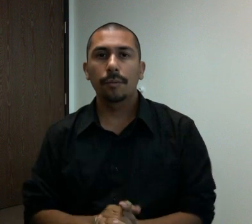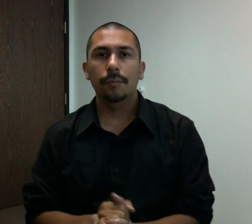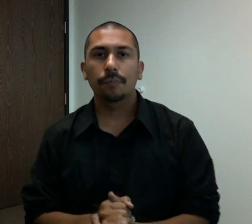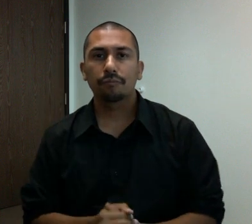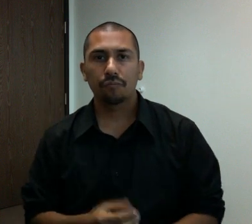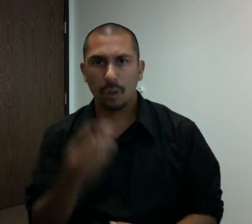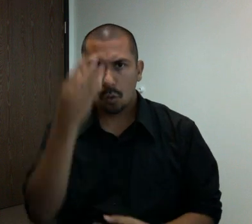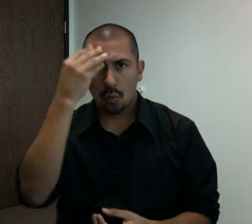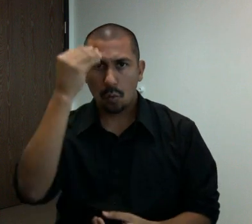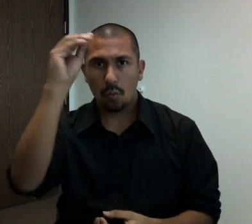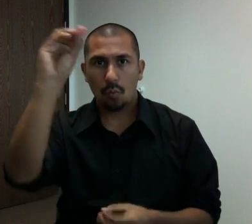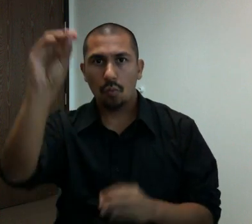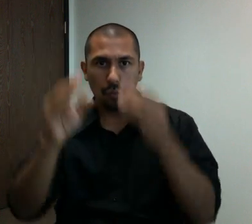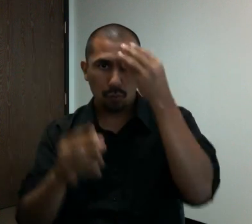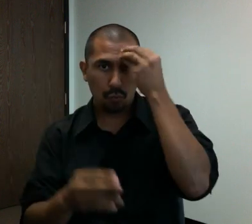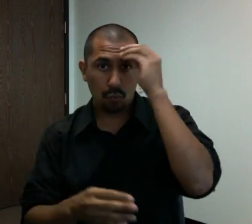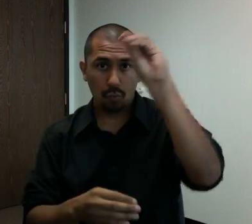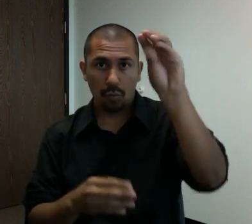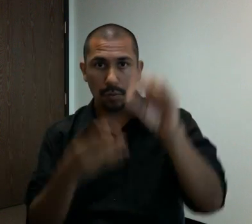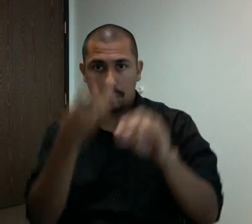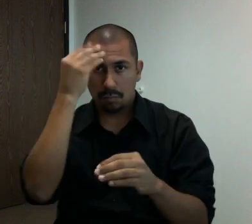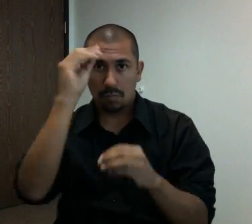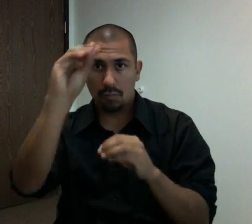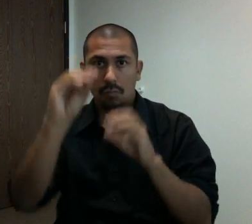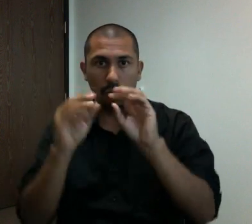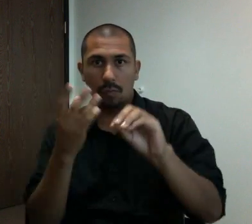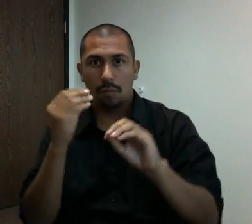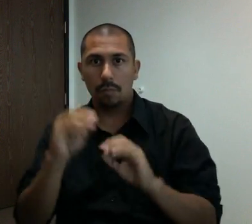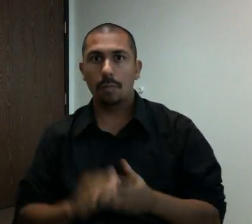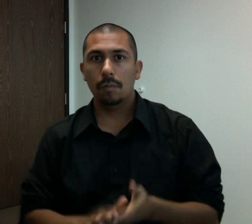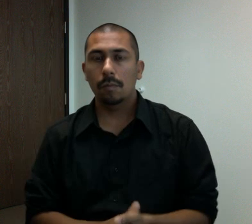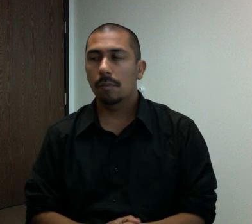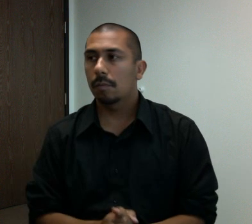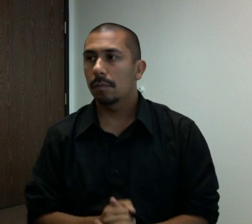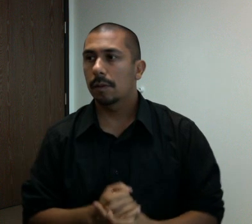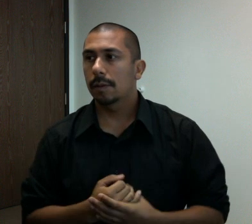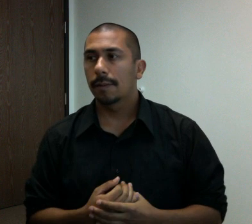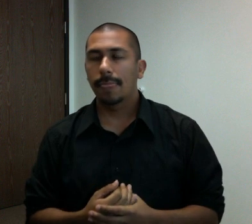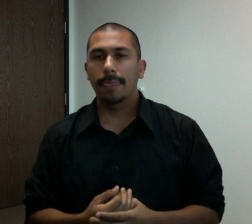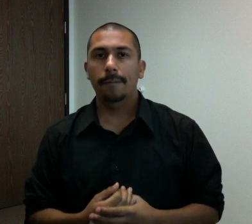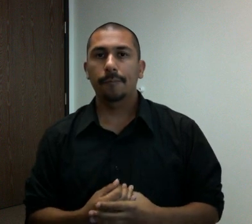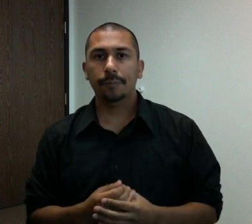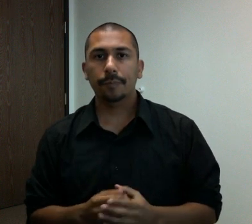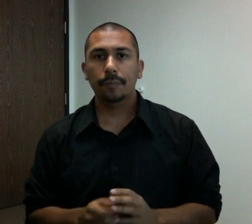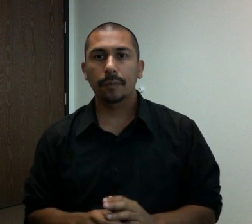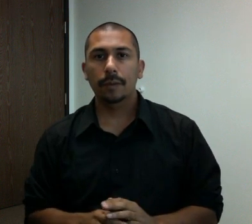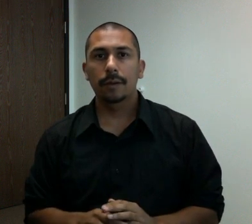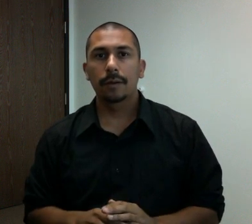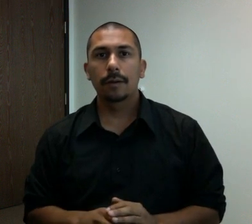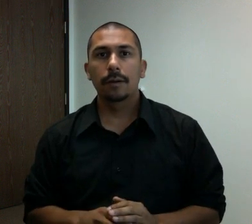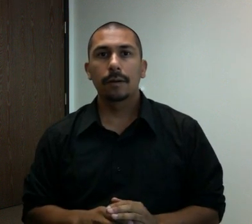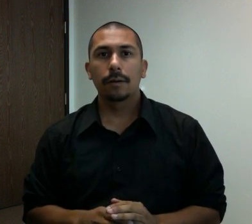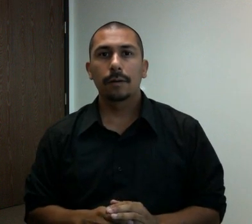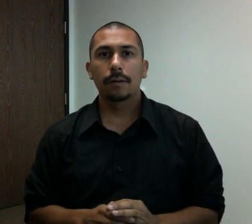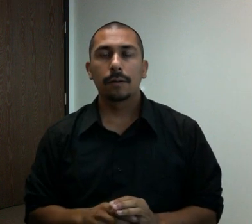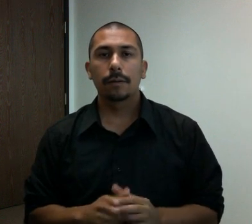then the real key where they start to do some serious research, and even though it's on a very fundamental level, it's really beneficial